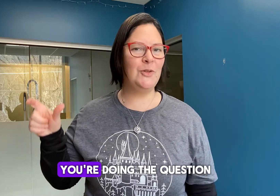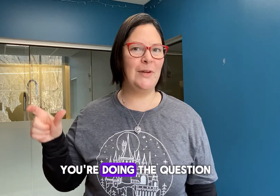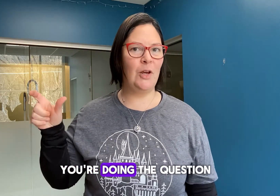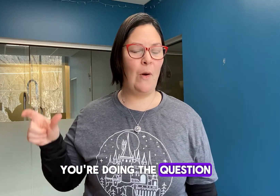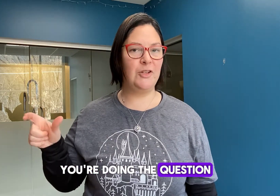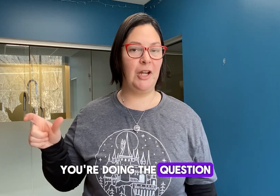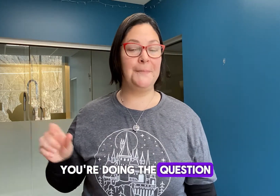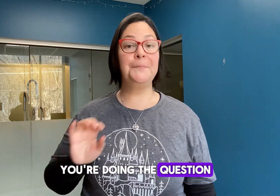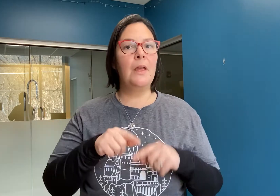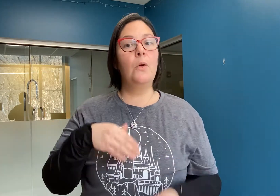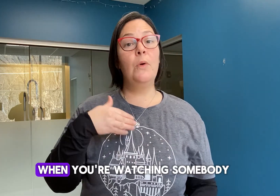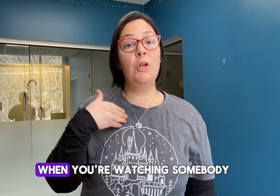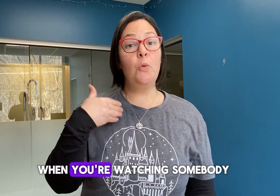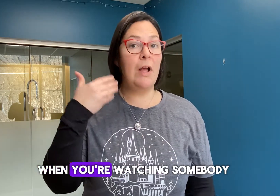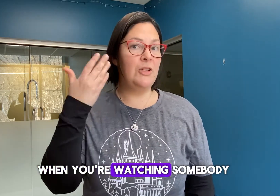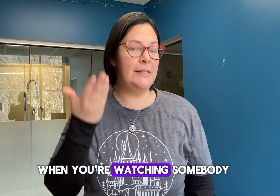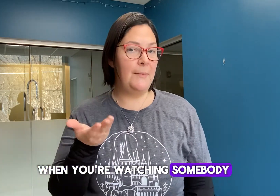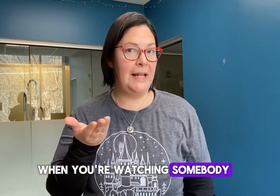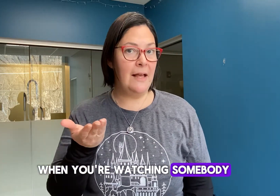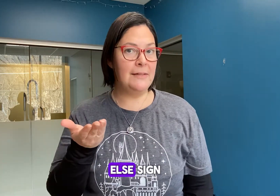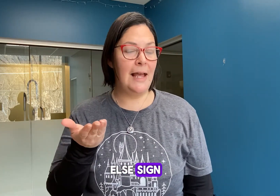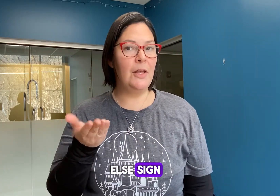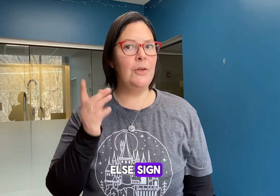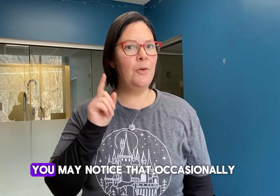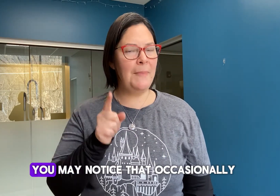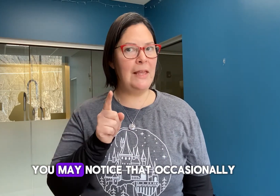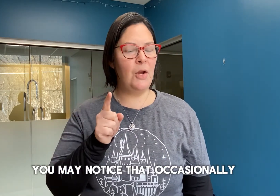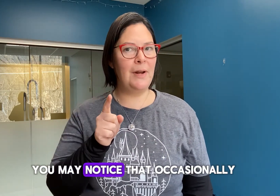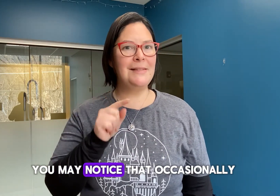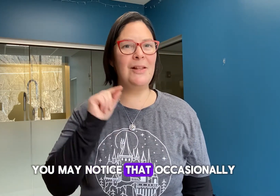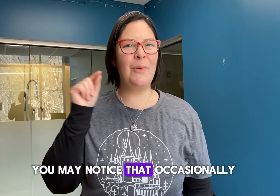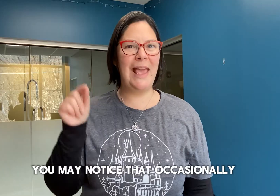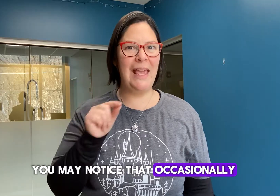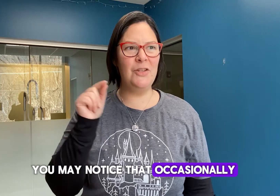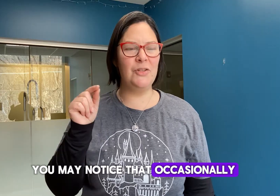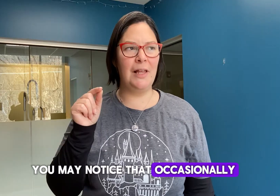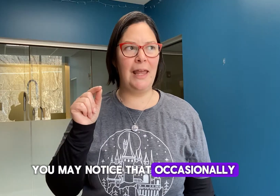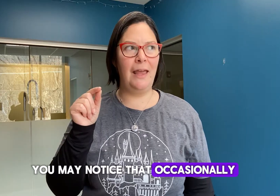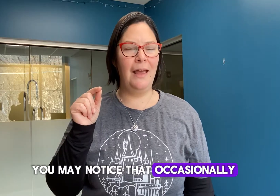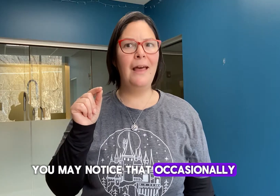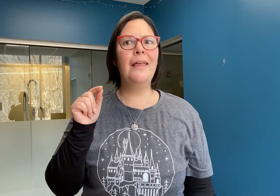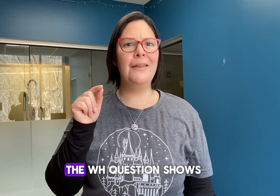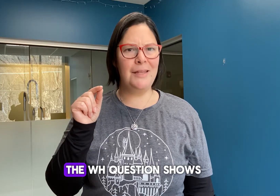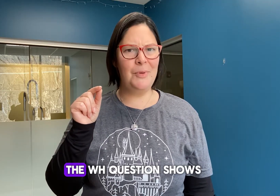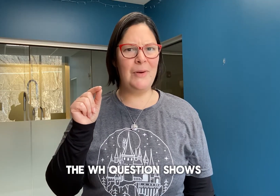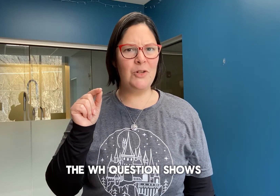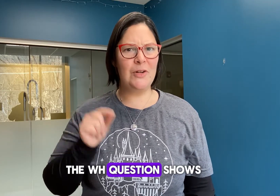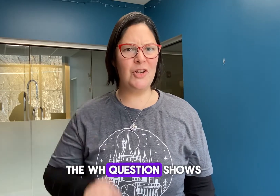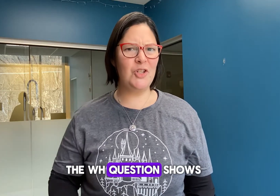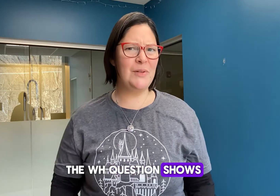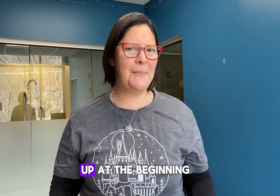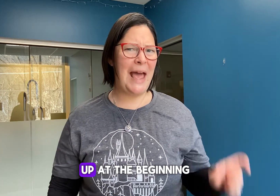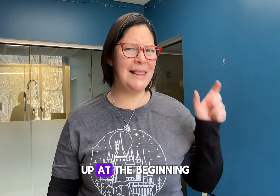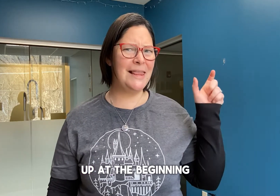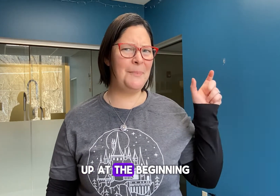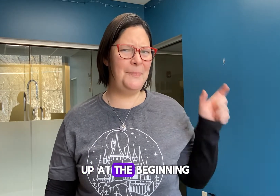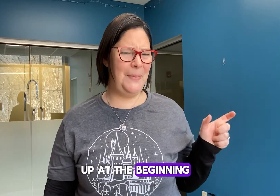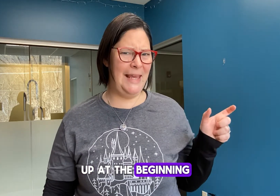doing the question. When you're watching somebody else sign, you may notice that occasionally the WH question shows up at the